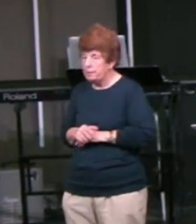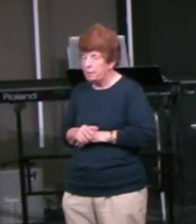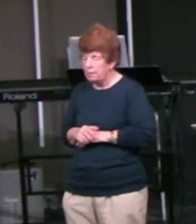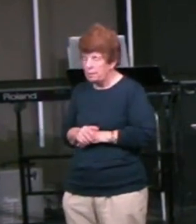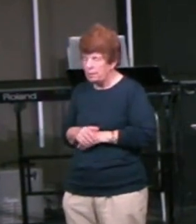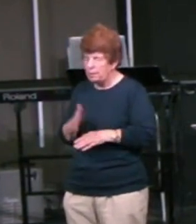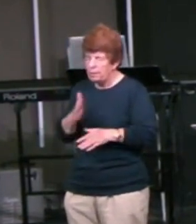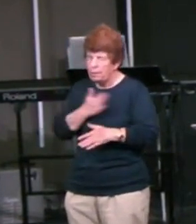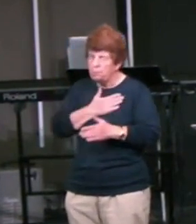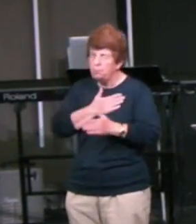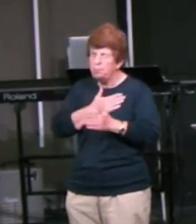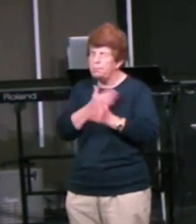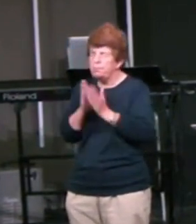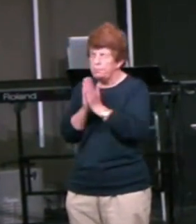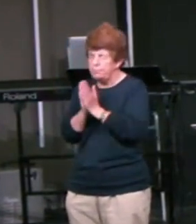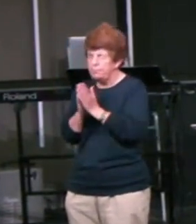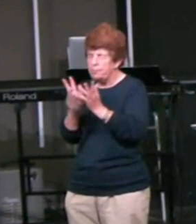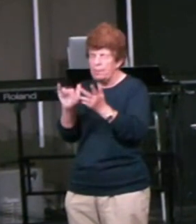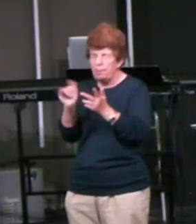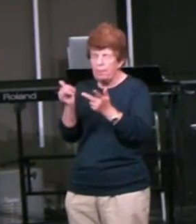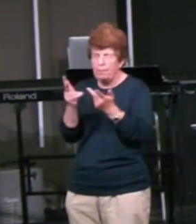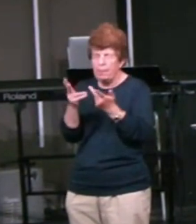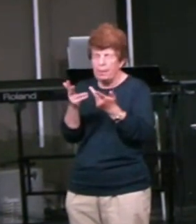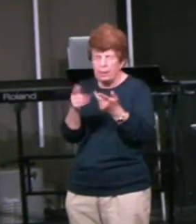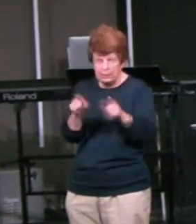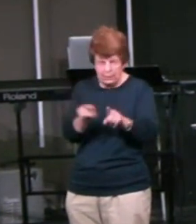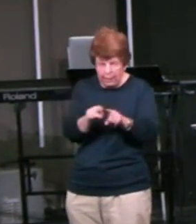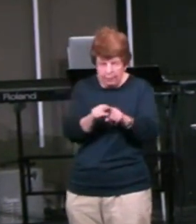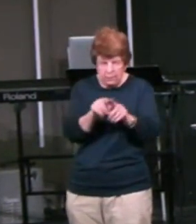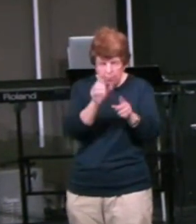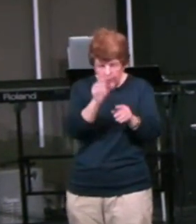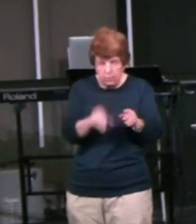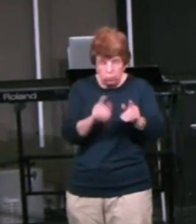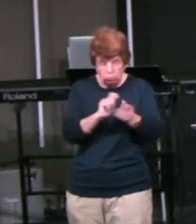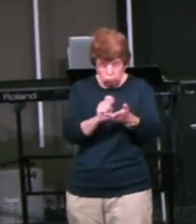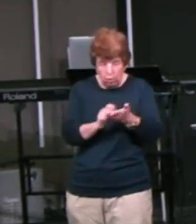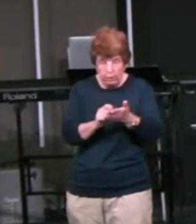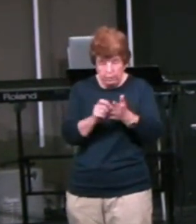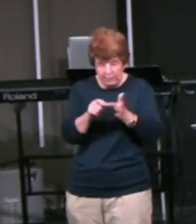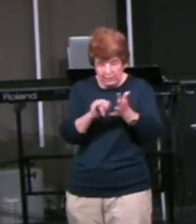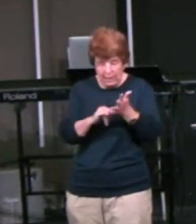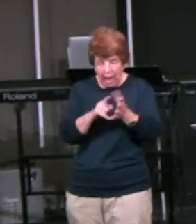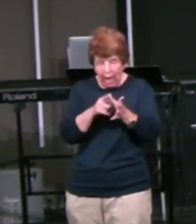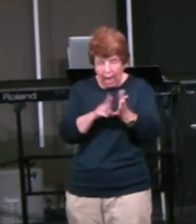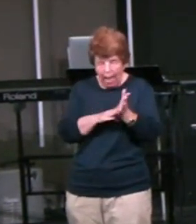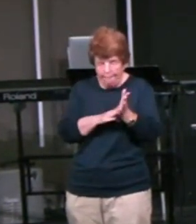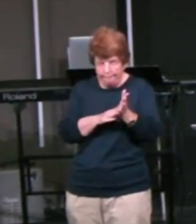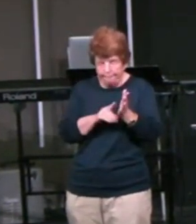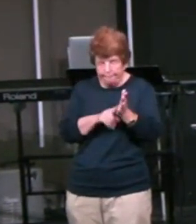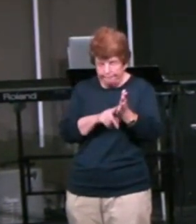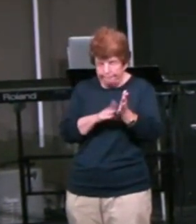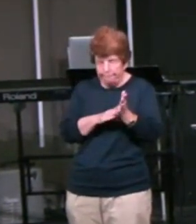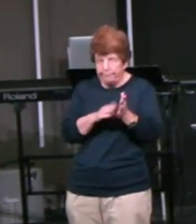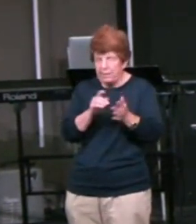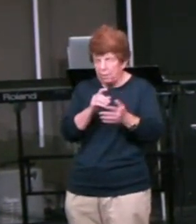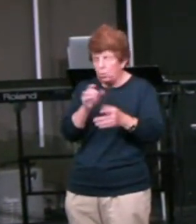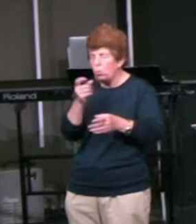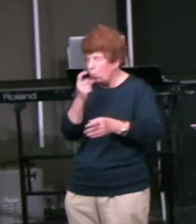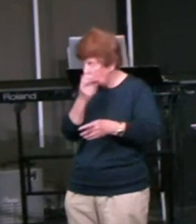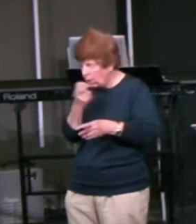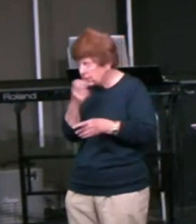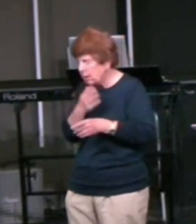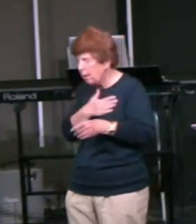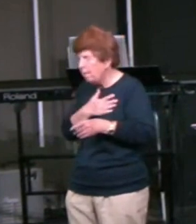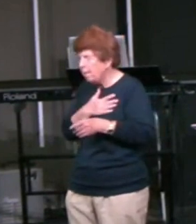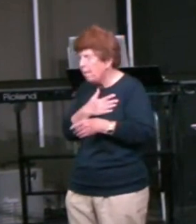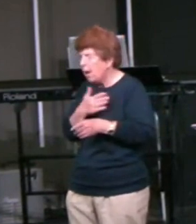It is my prayer, along with that of the psalmist, that the words of my mouth and